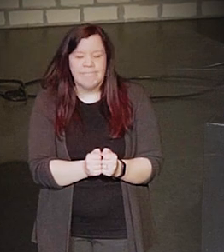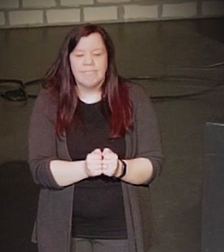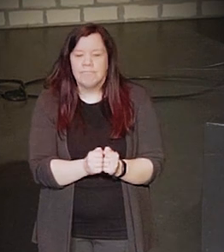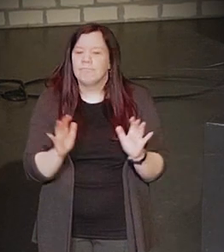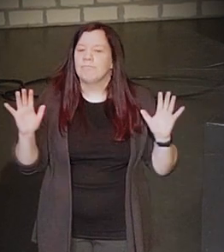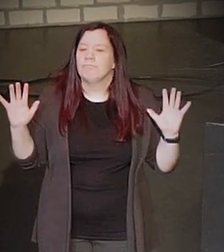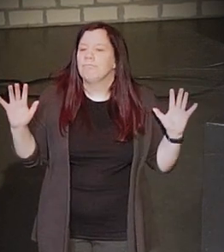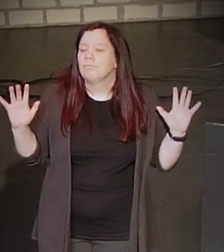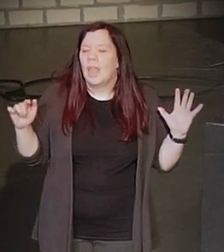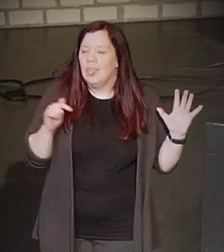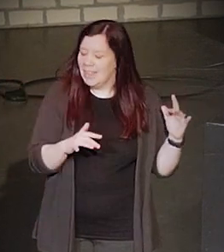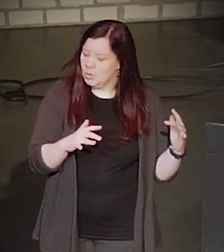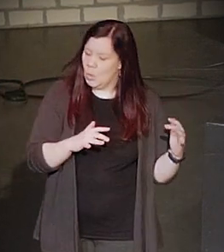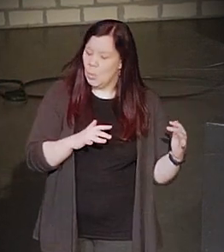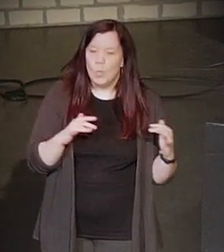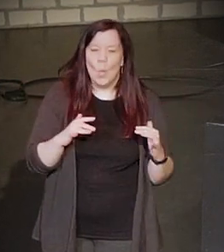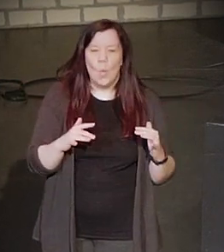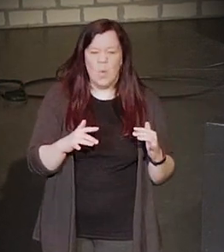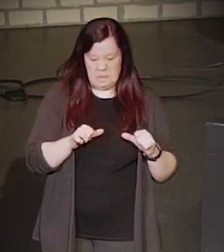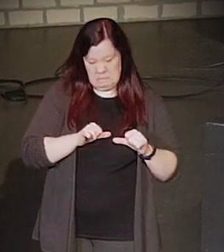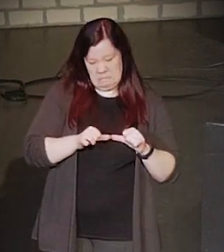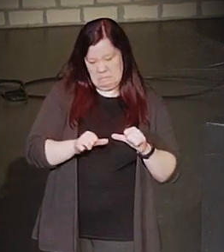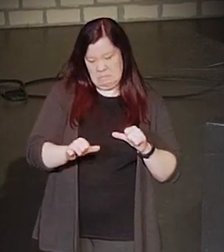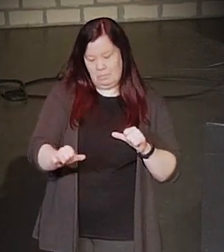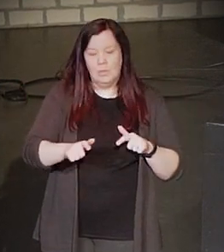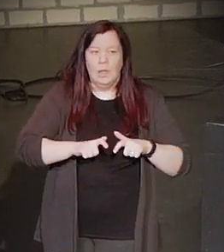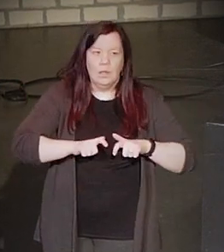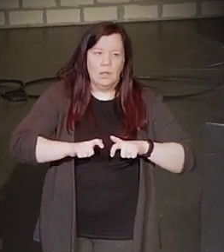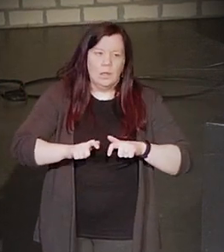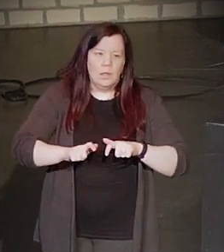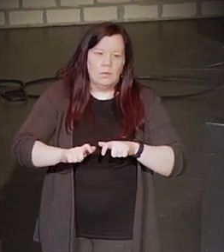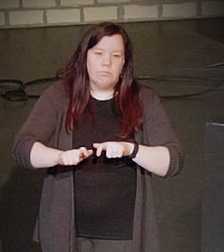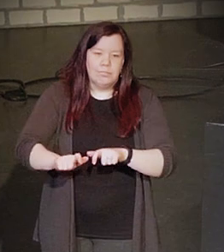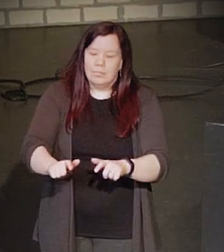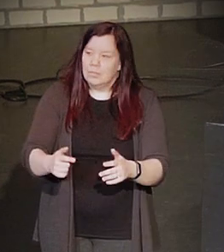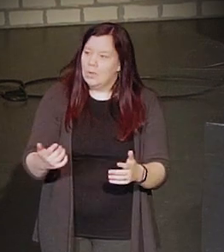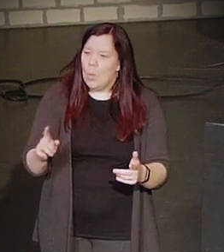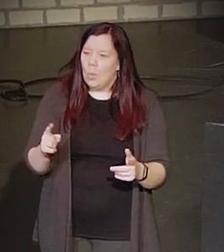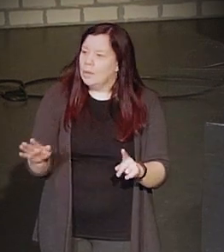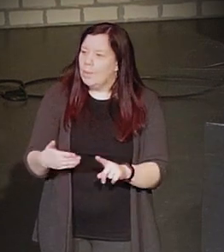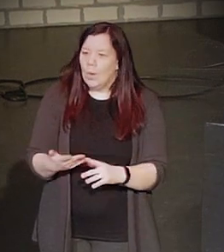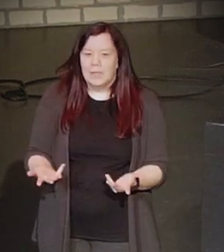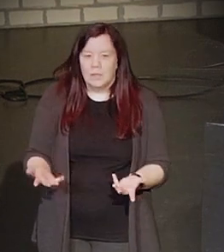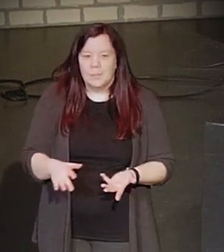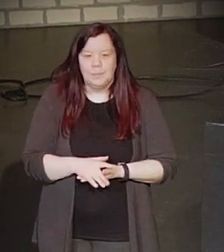this ridiculous war, series of wars, carries on without any clear winner.